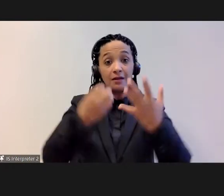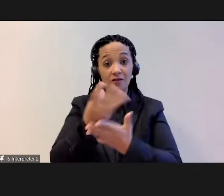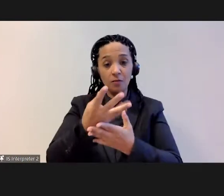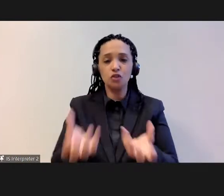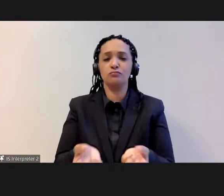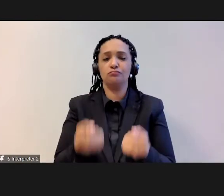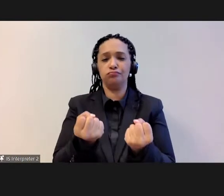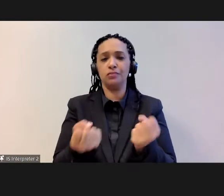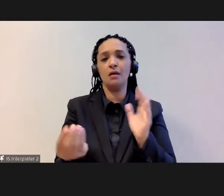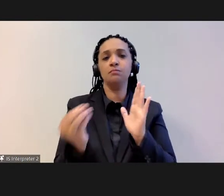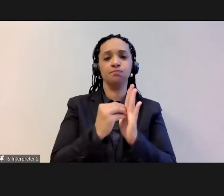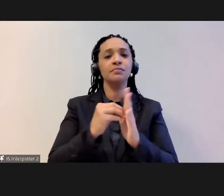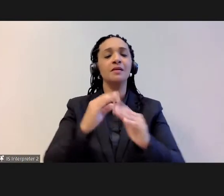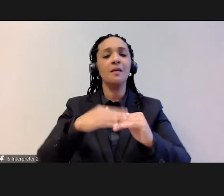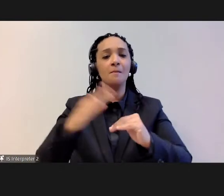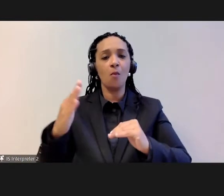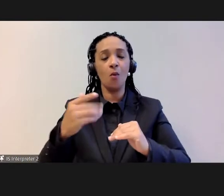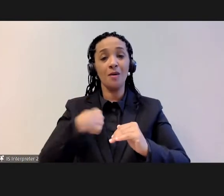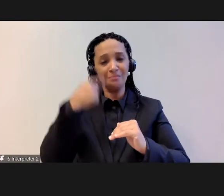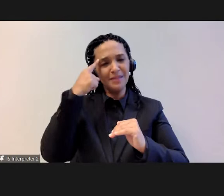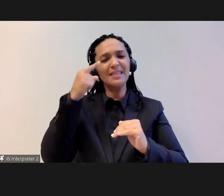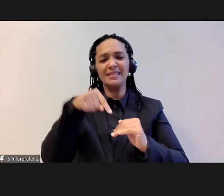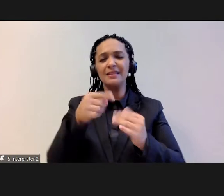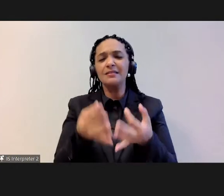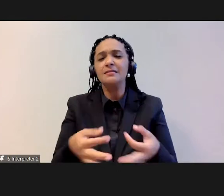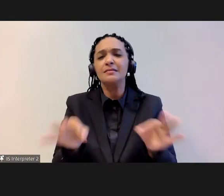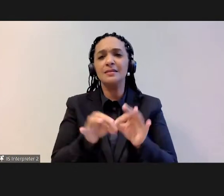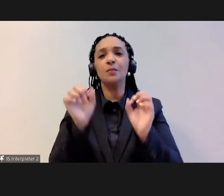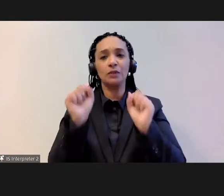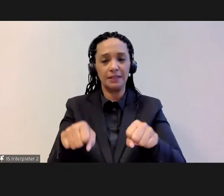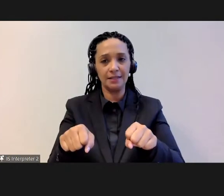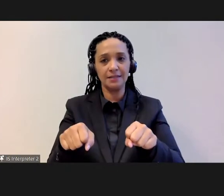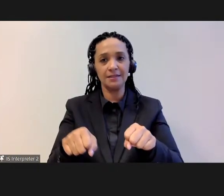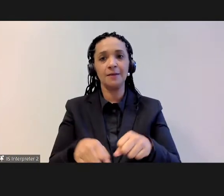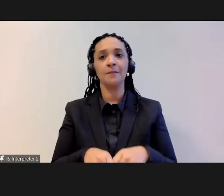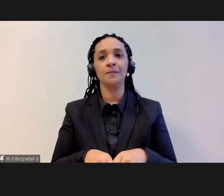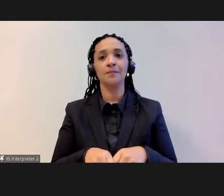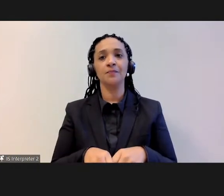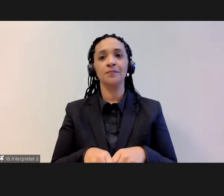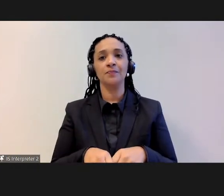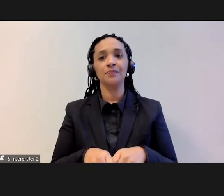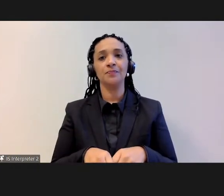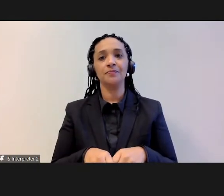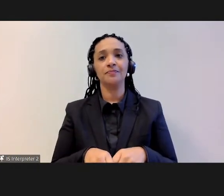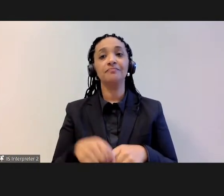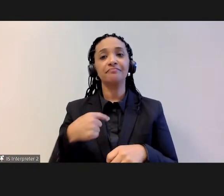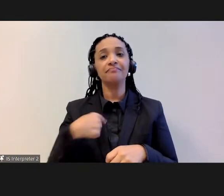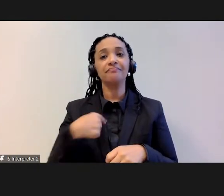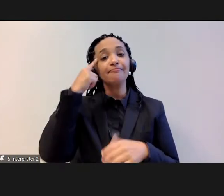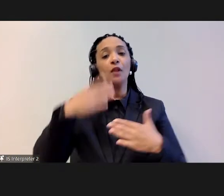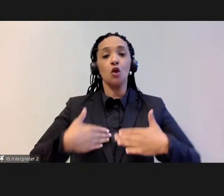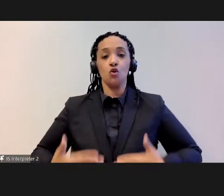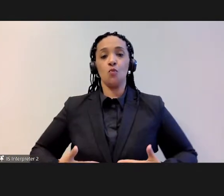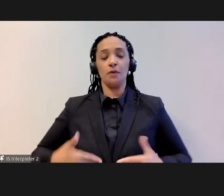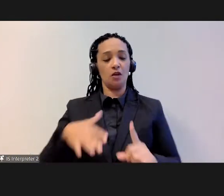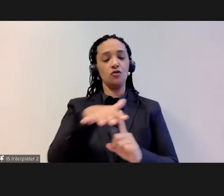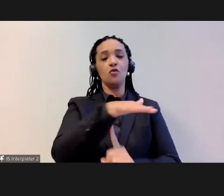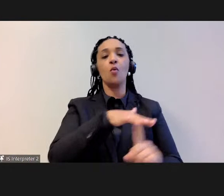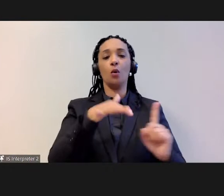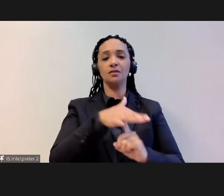So I think this is important. The other area that, talking from a humanitarian context, which we